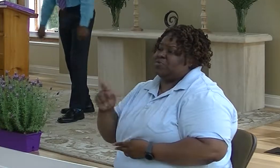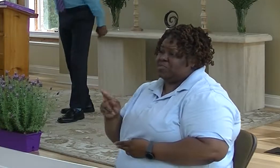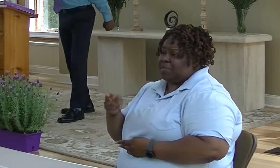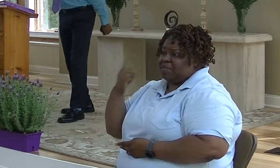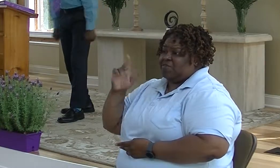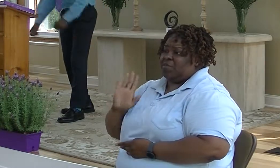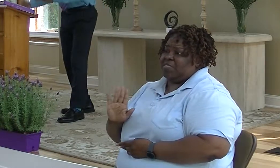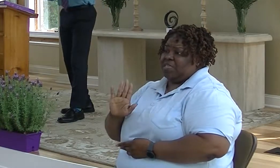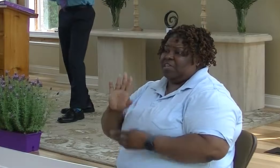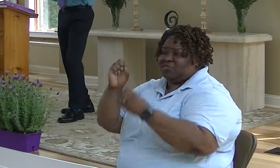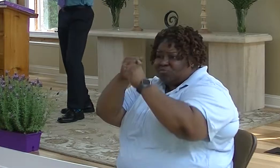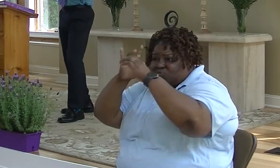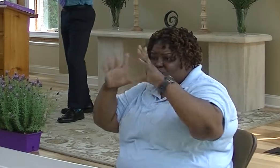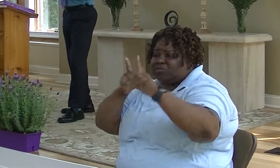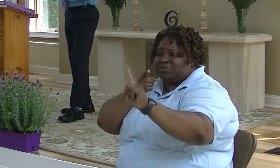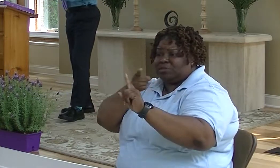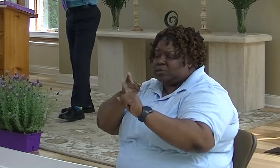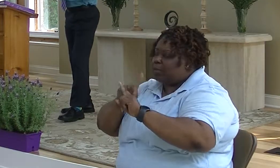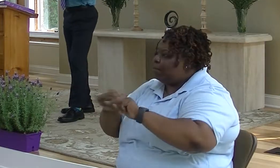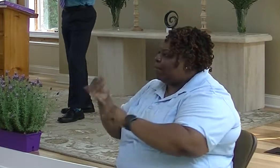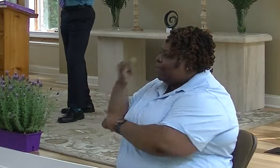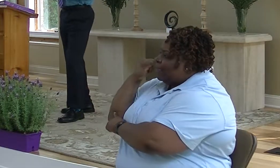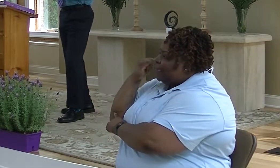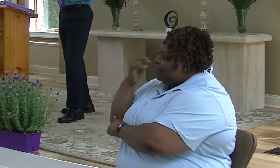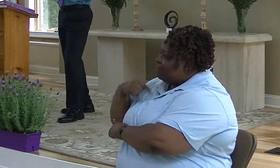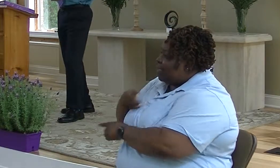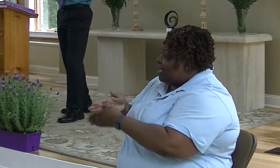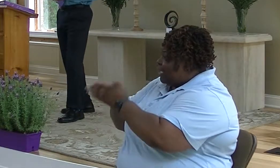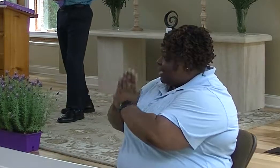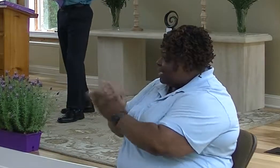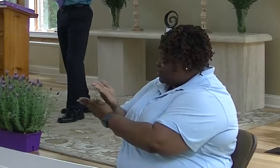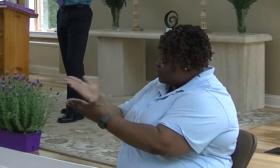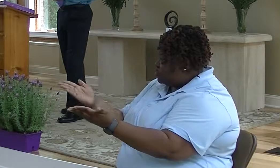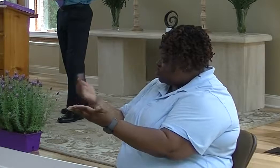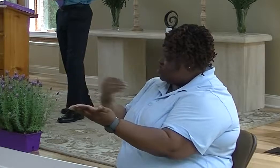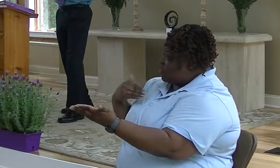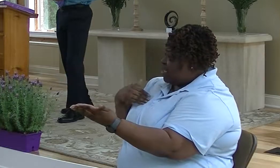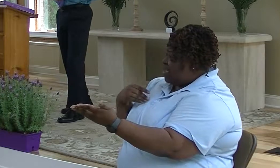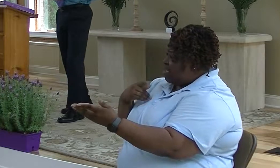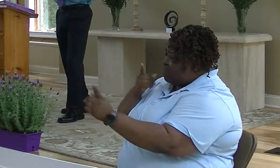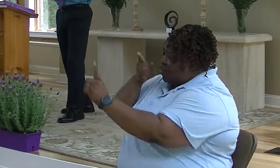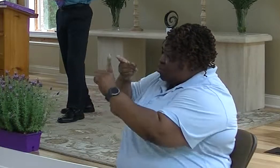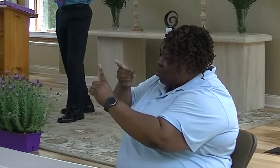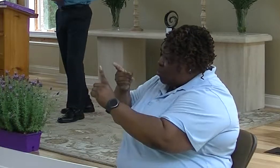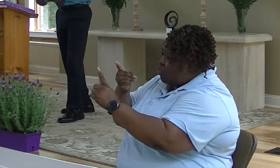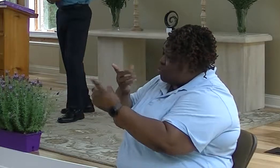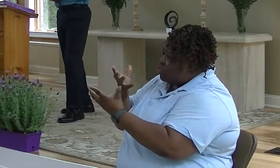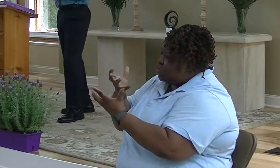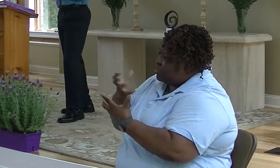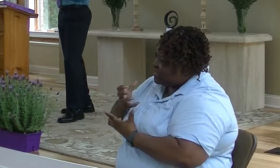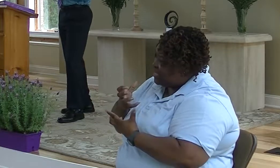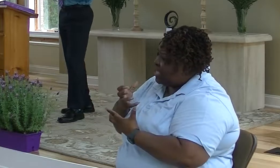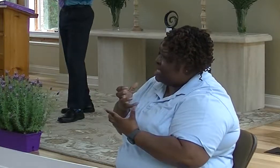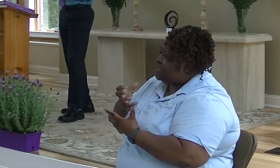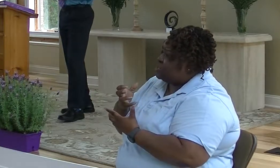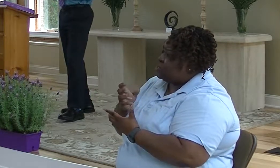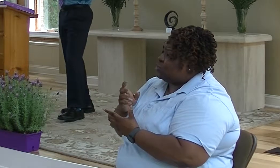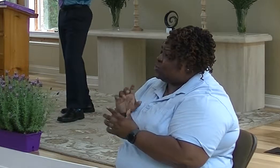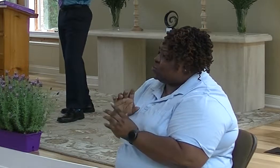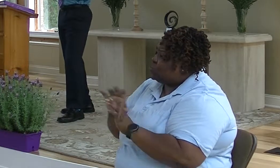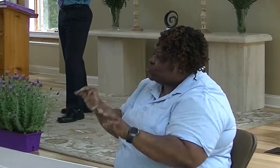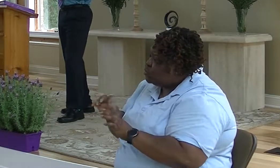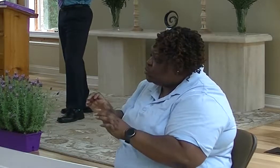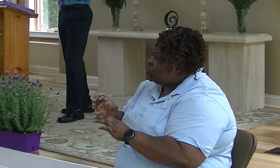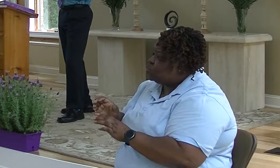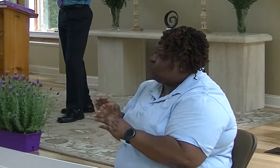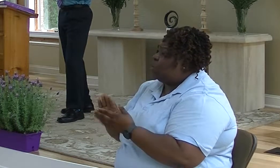had. But if I were to ask you, you have a goal or a desire to do or be or have something, are you willing to die for it?